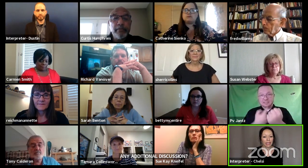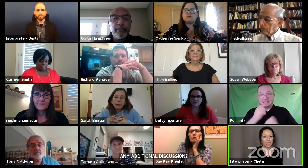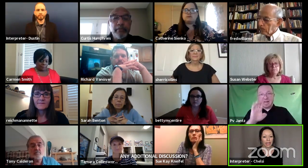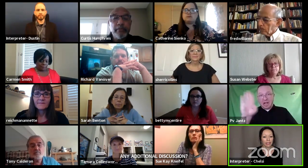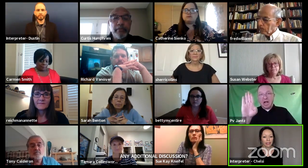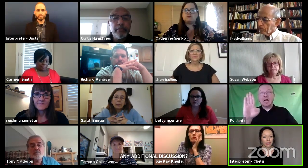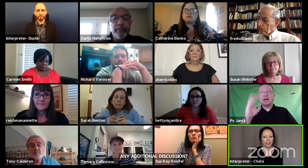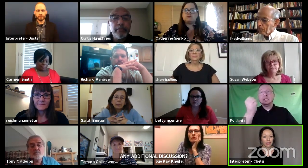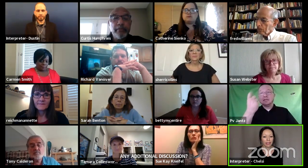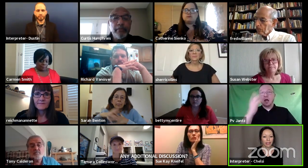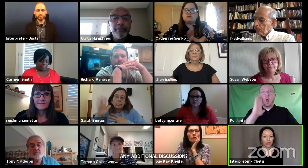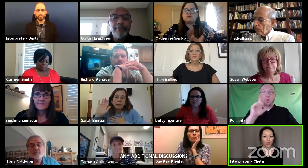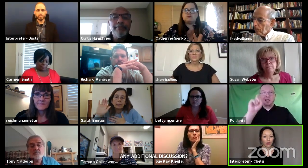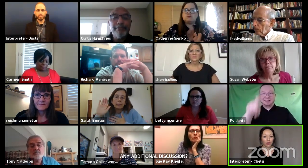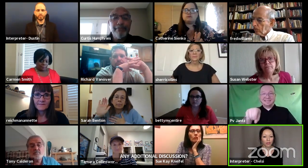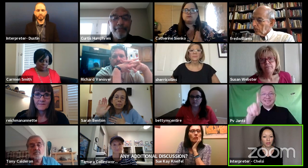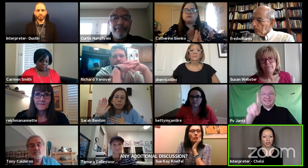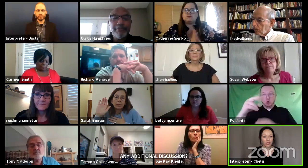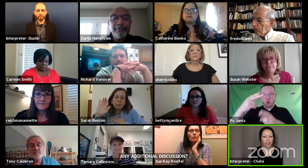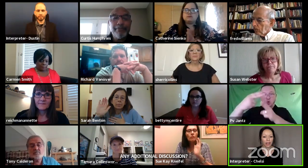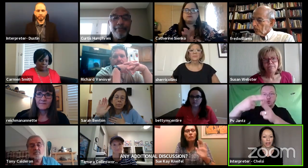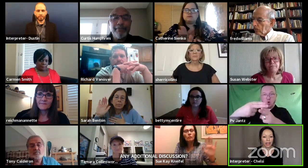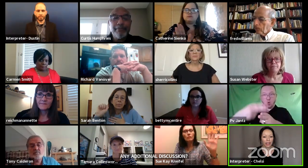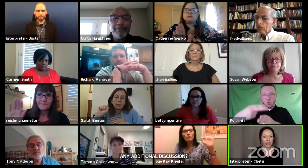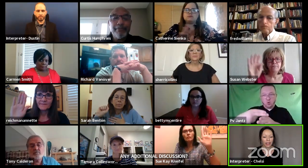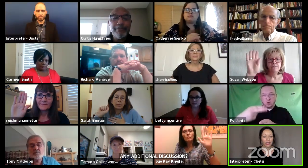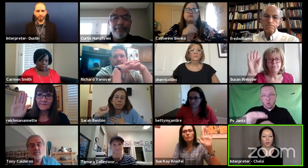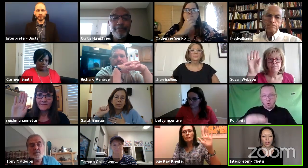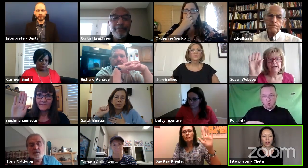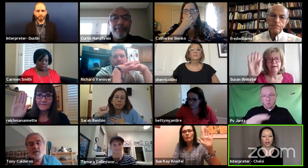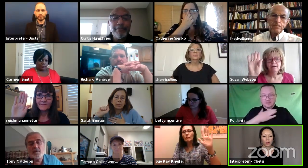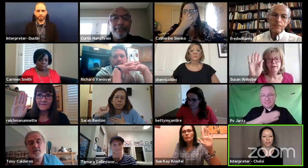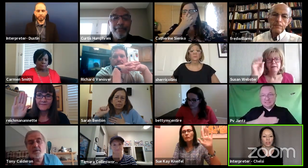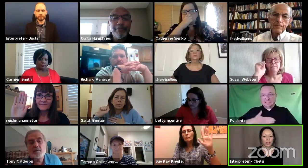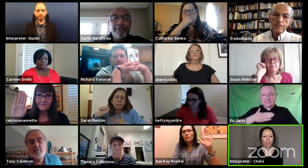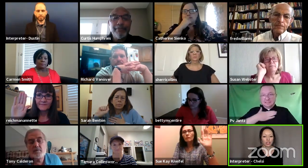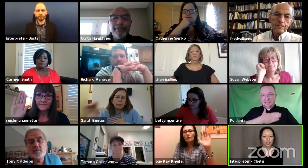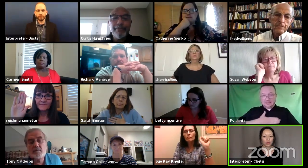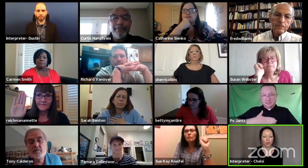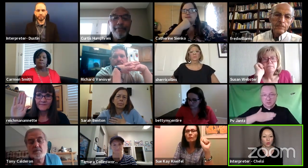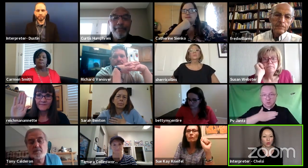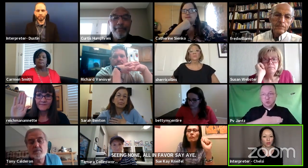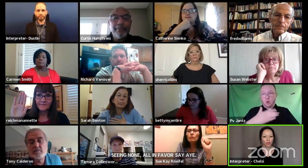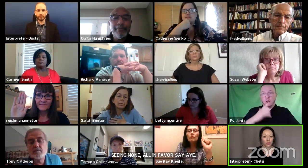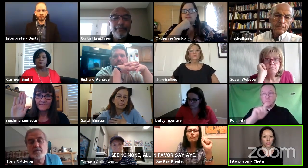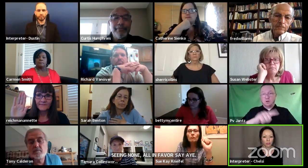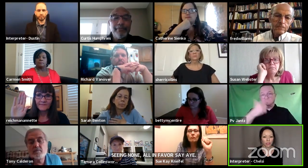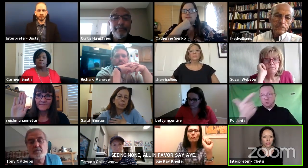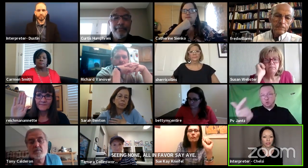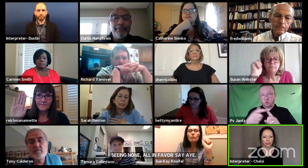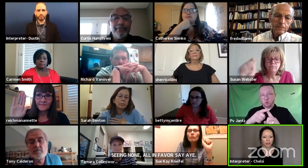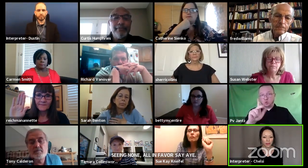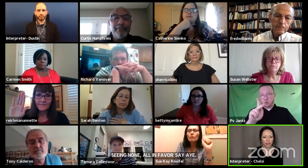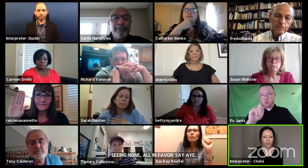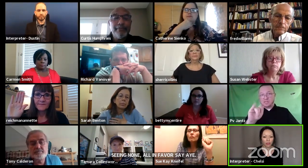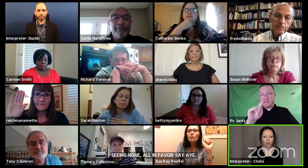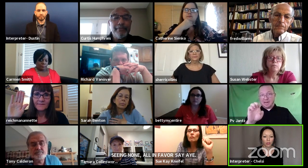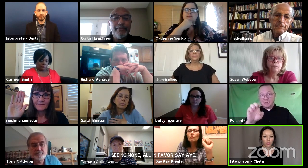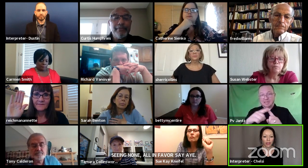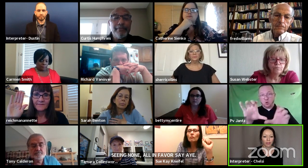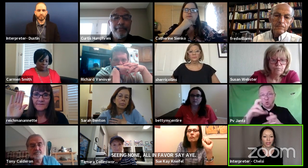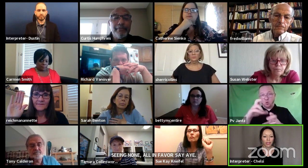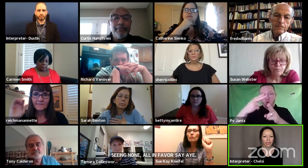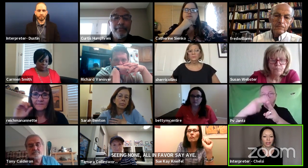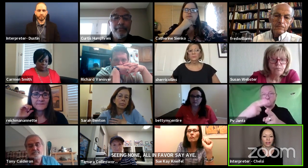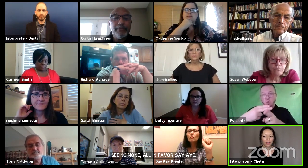Seeing none, all in favor say aye. We are going to need to do a roll call for this, please. So I'm